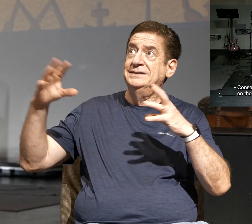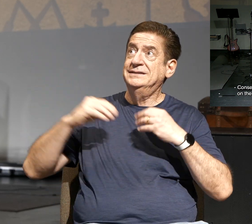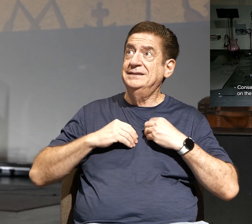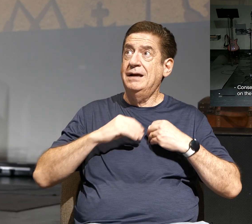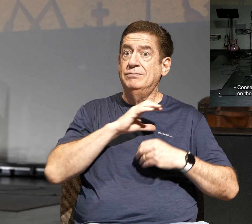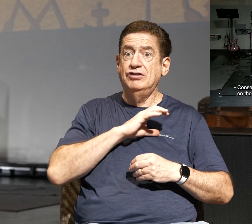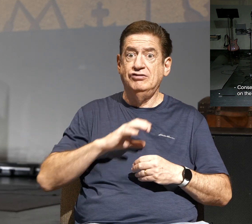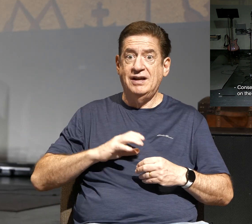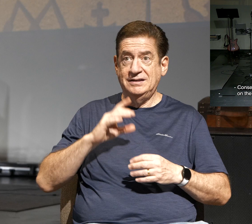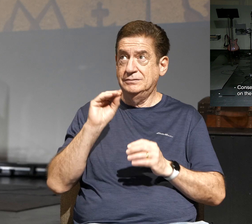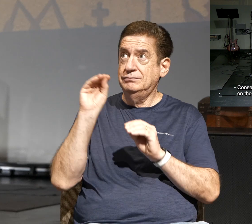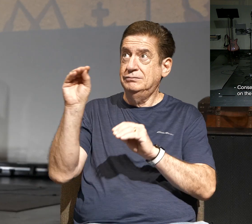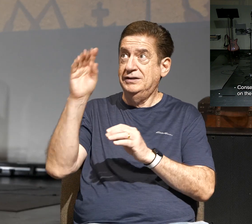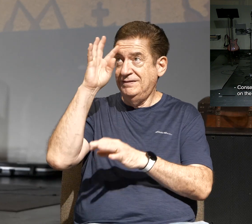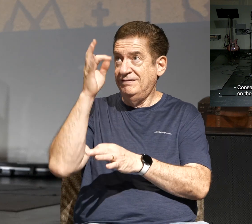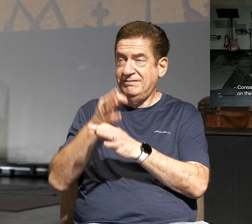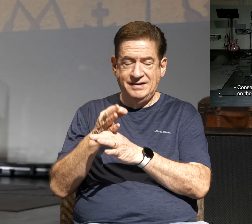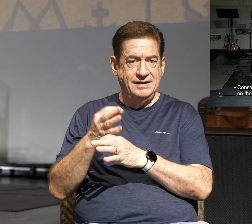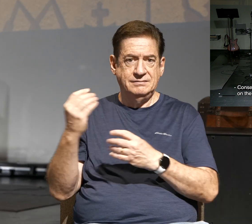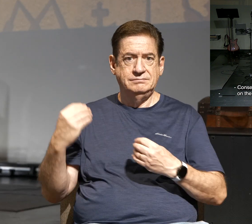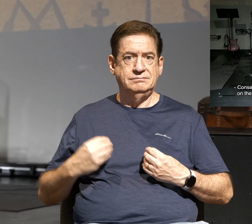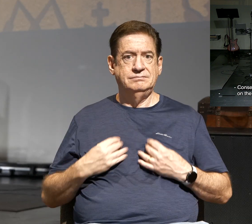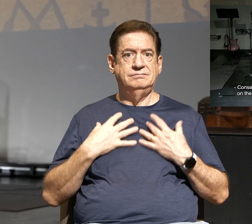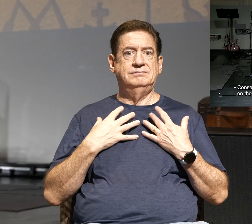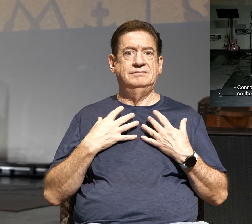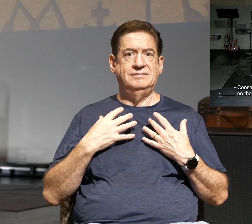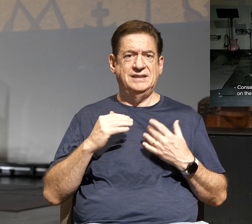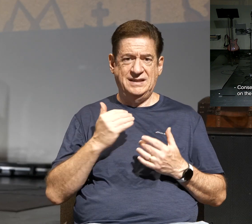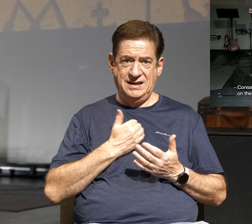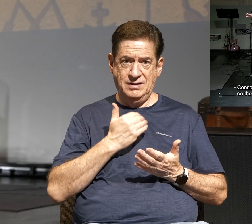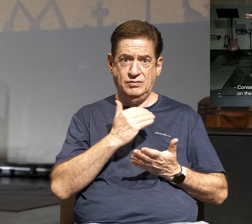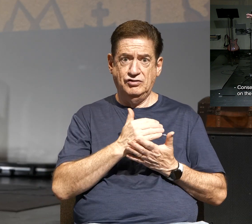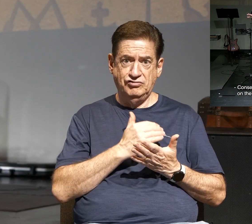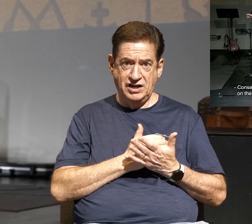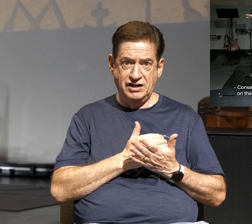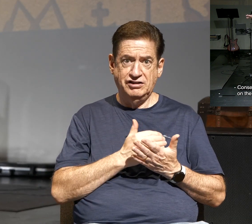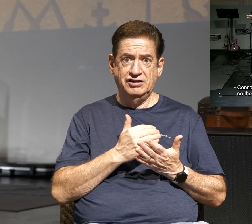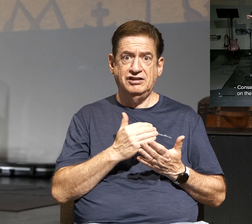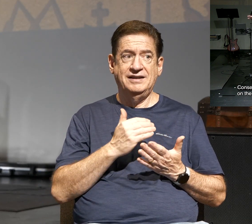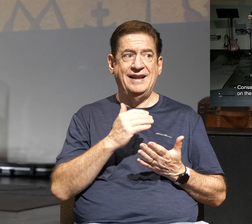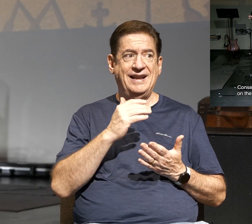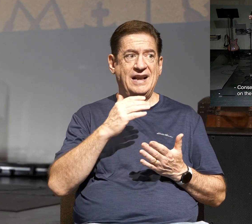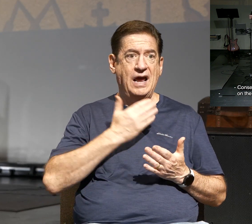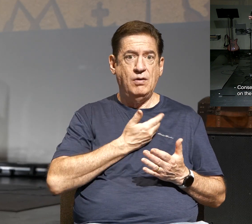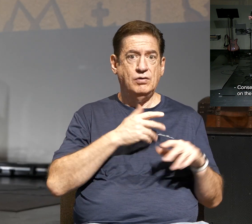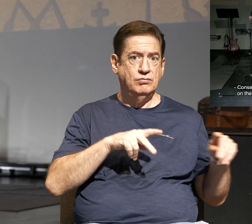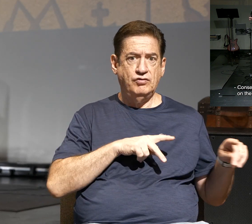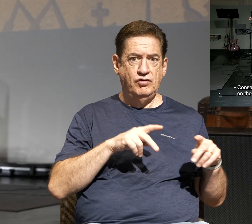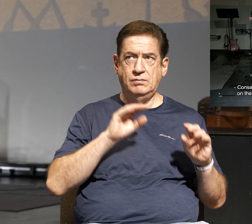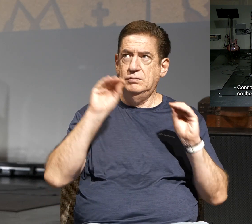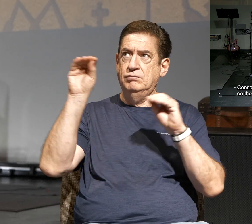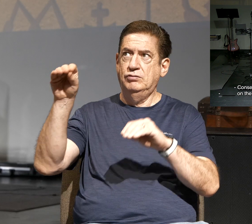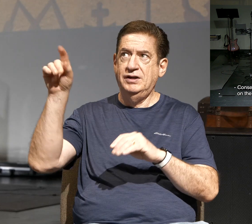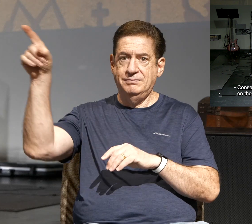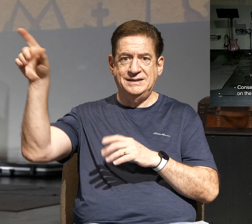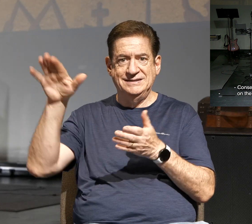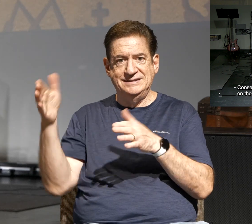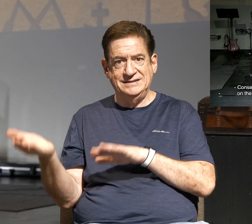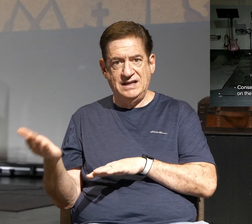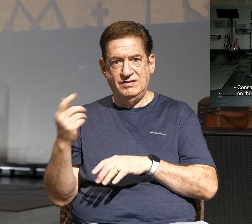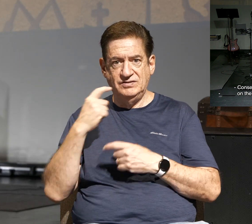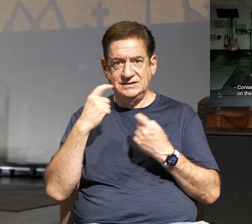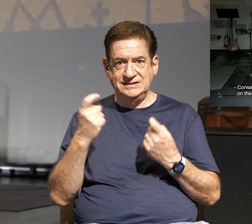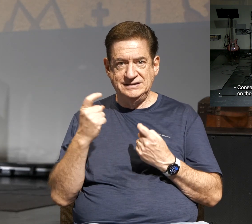Christ, because he got our record and our performance laid on him on the cross. He died for our sins, and then